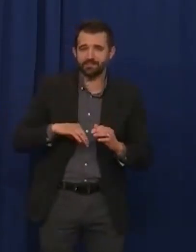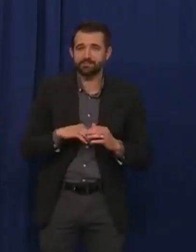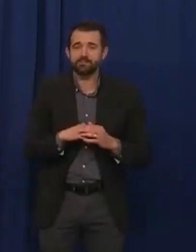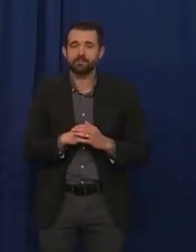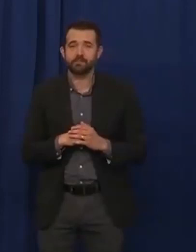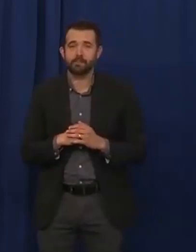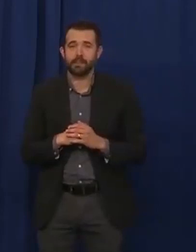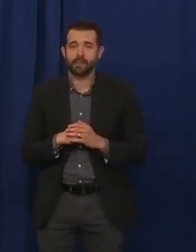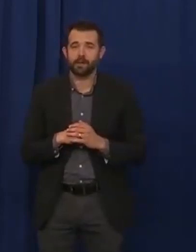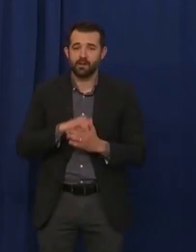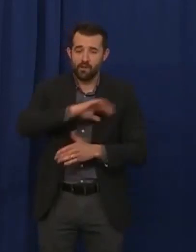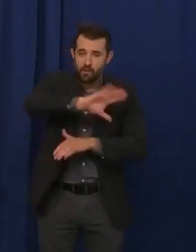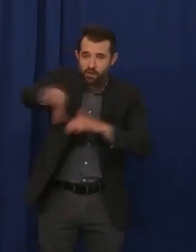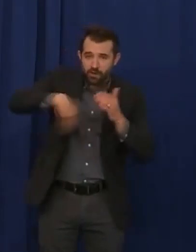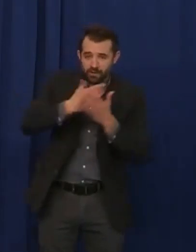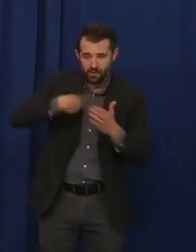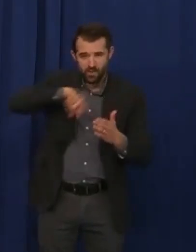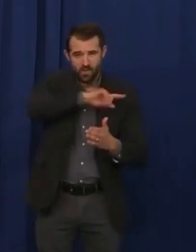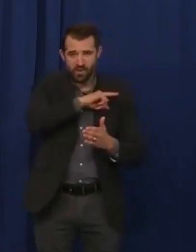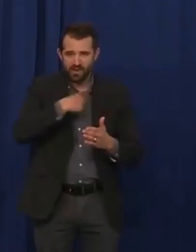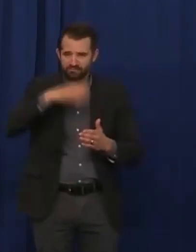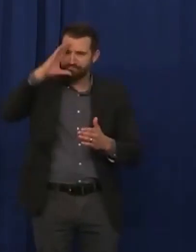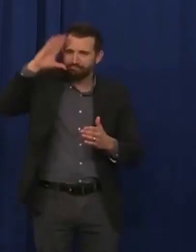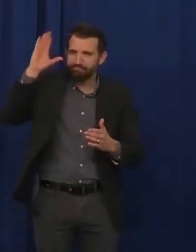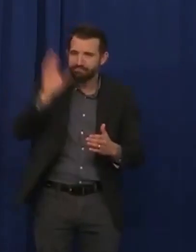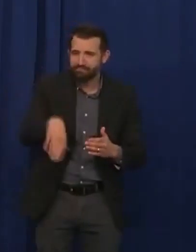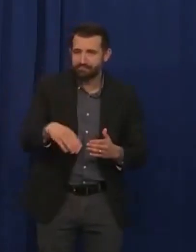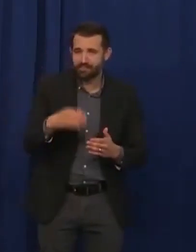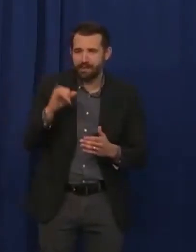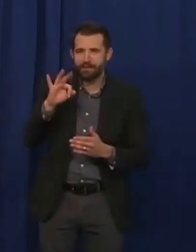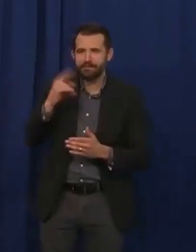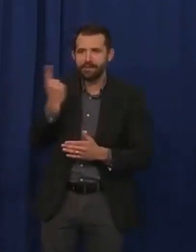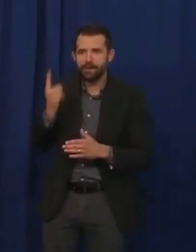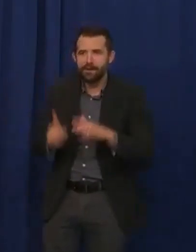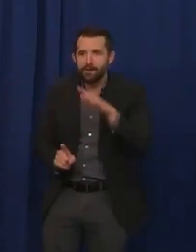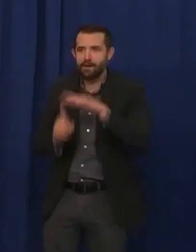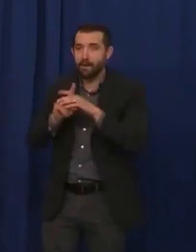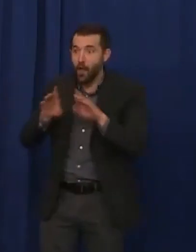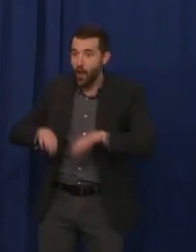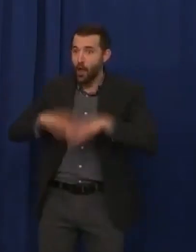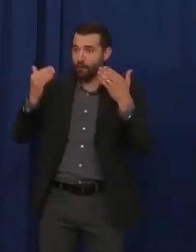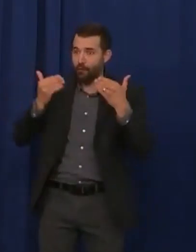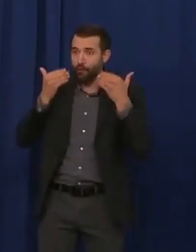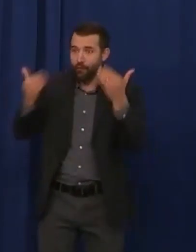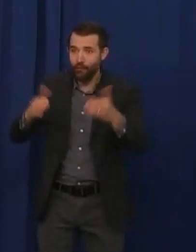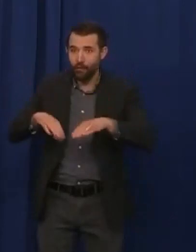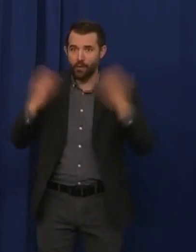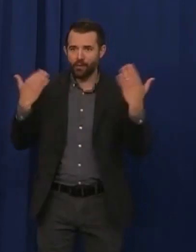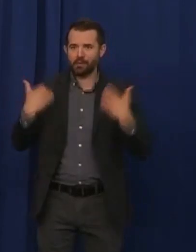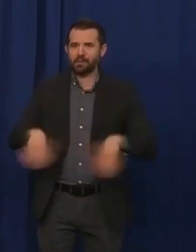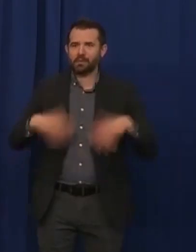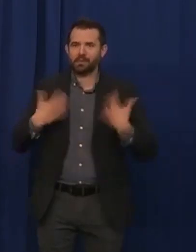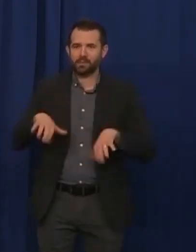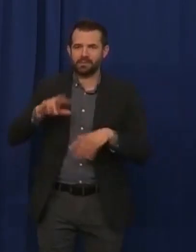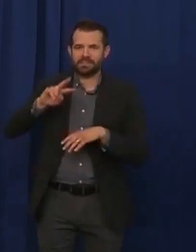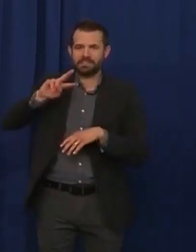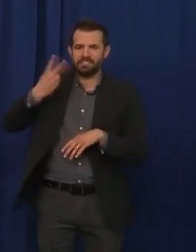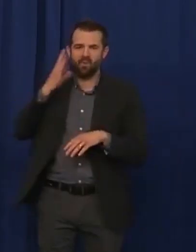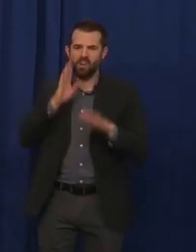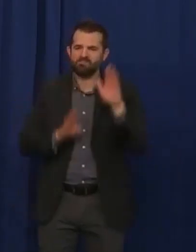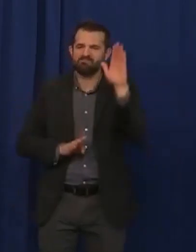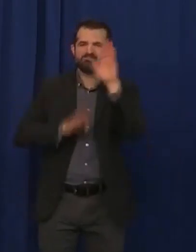we know that reopening too soon and too aggressively is likely to cause a secondary surge